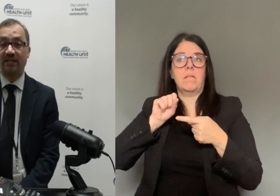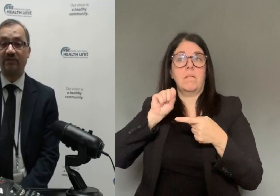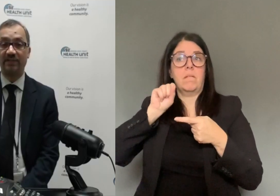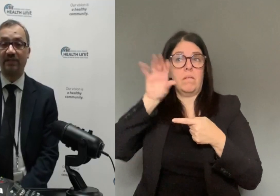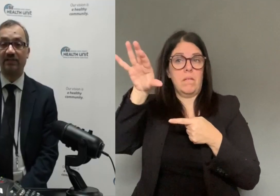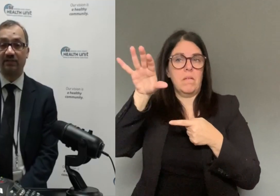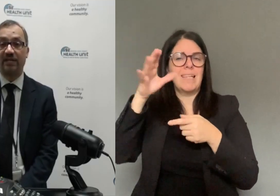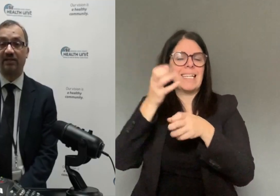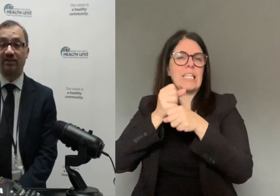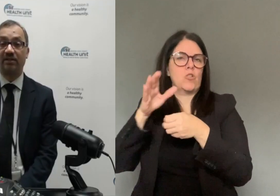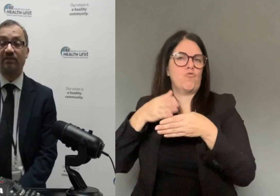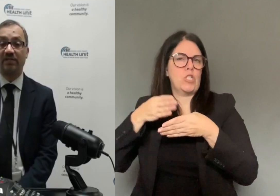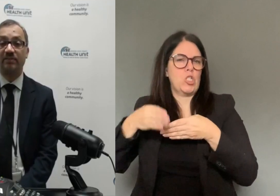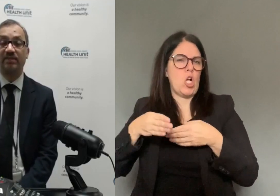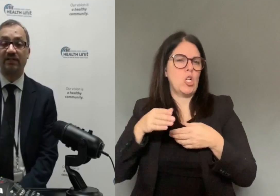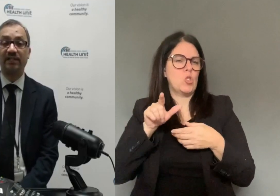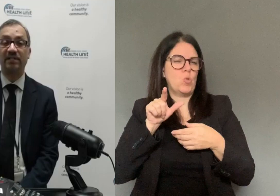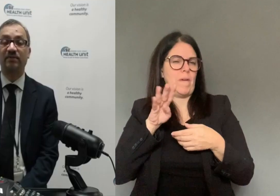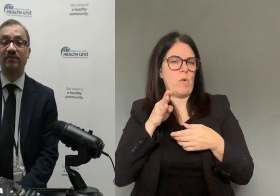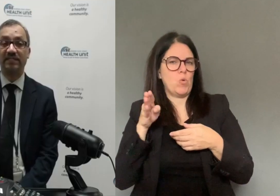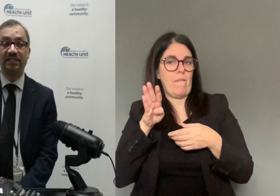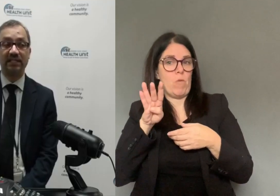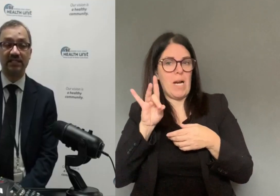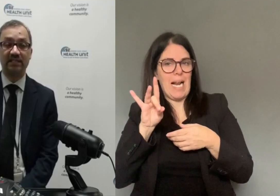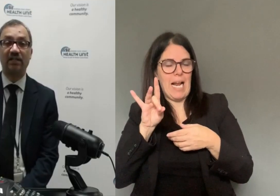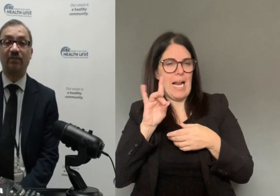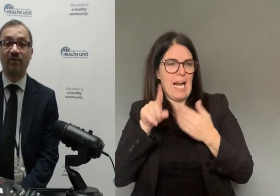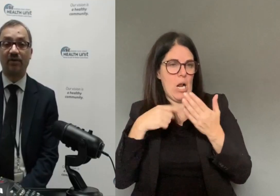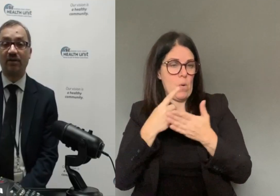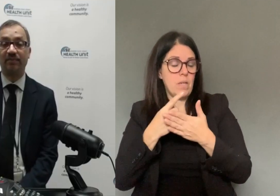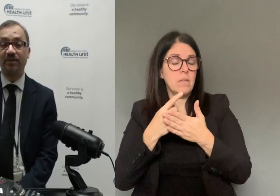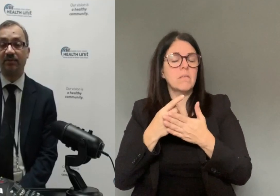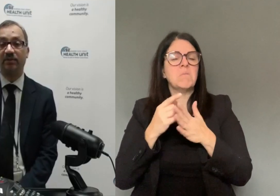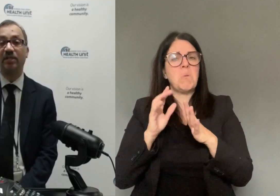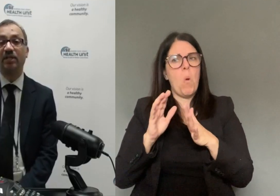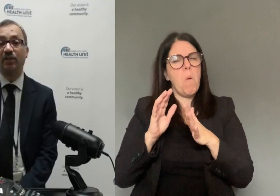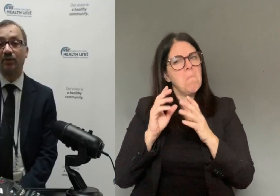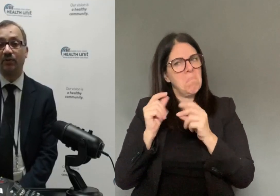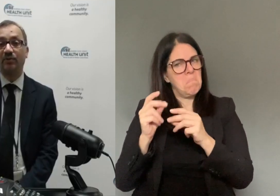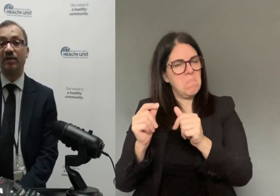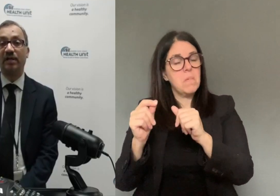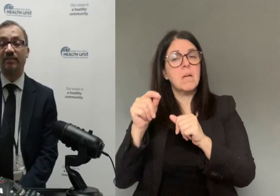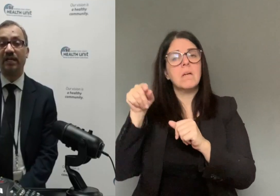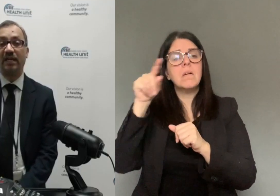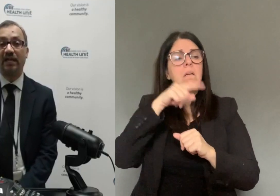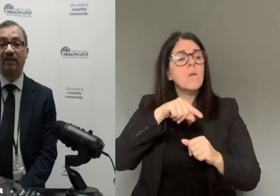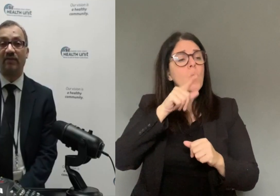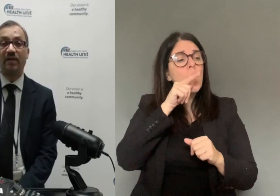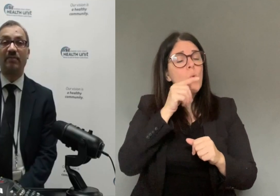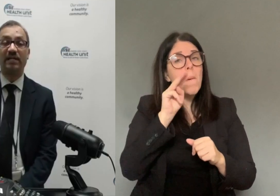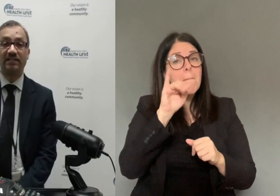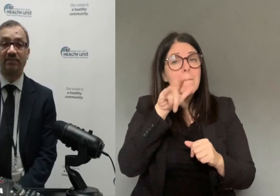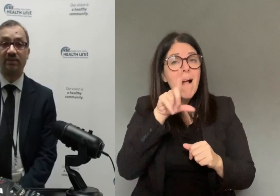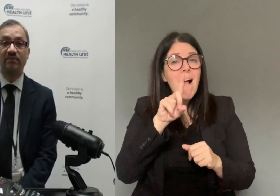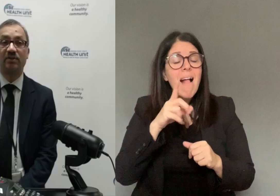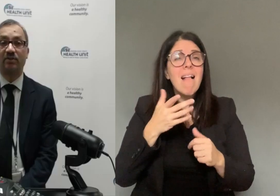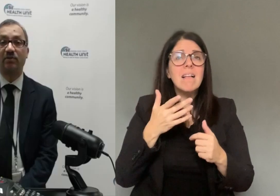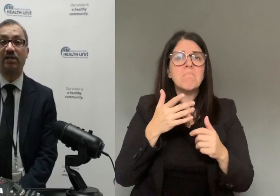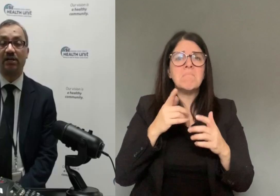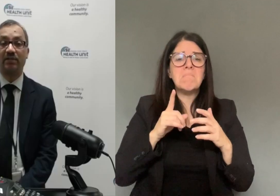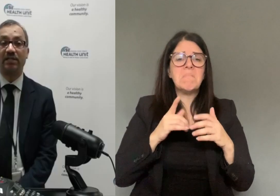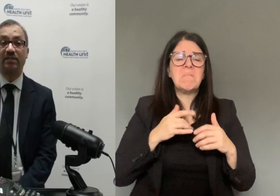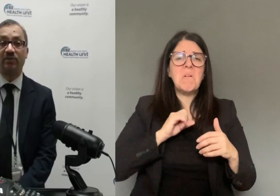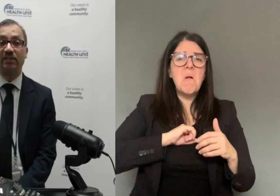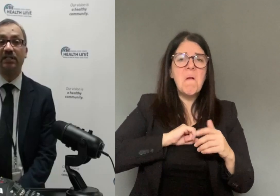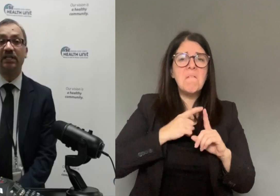48 hours. So that turnaround time is fine. Some of these delays are more on people who may have mild symptoms or who are